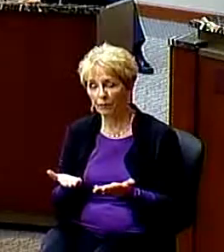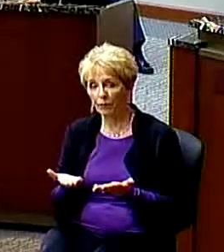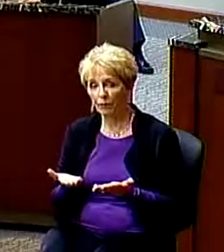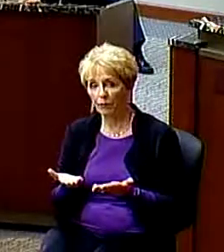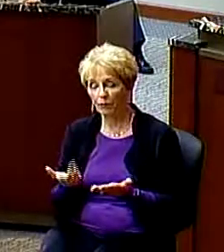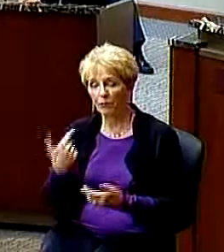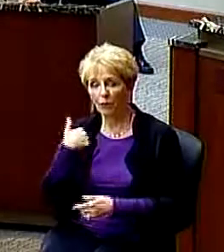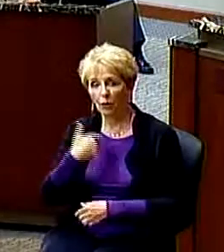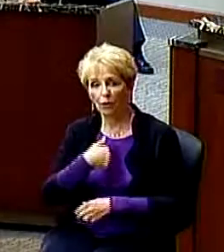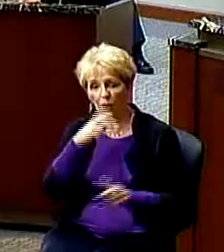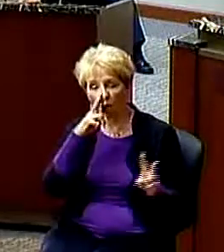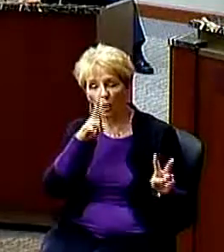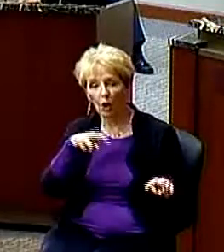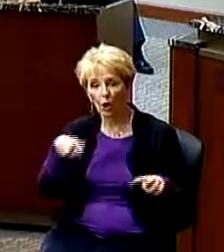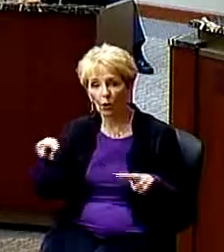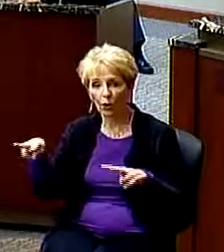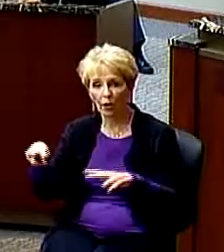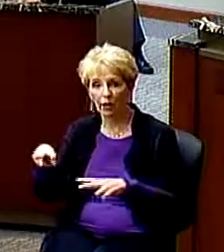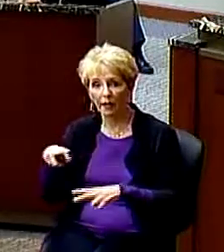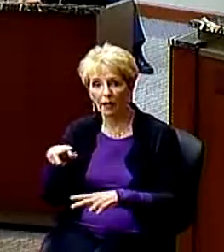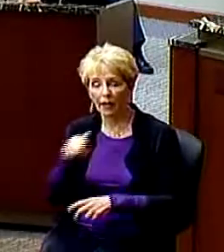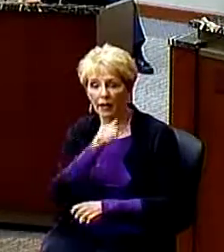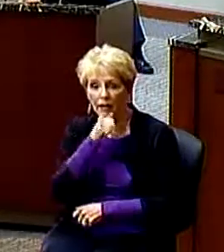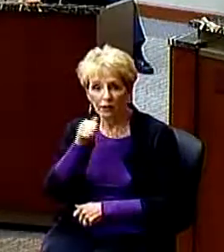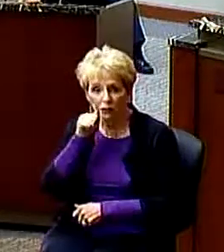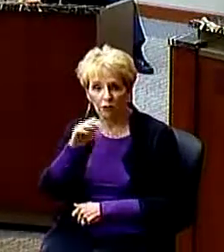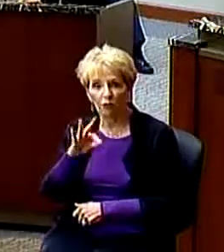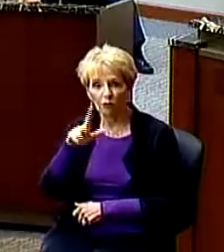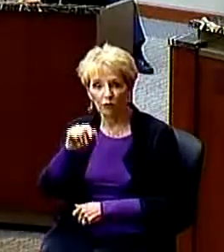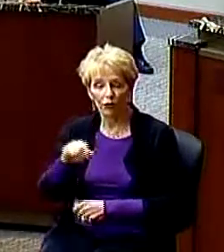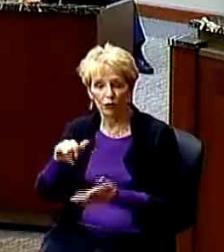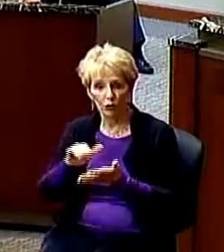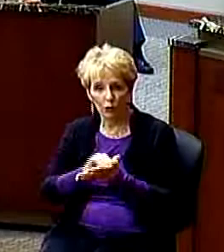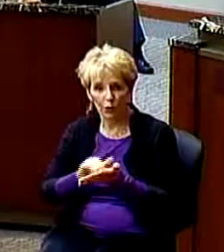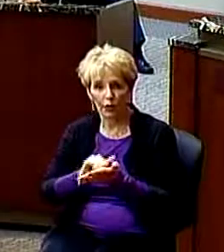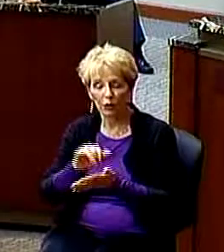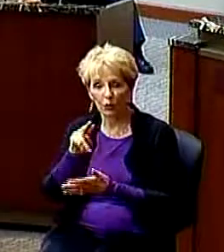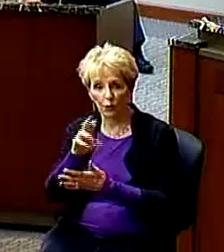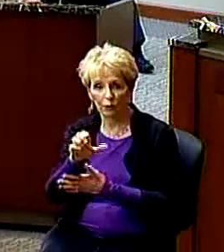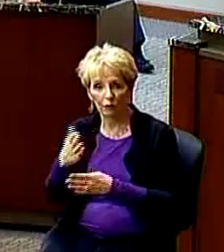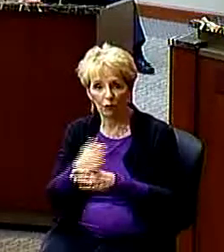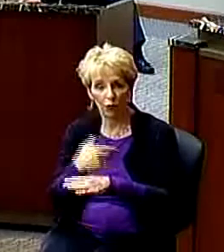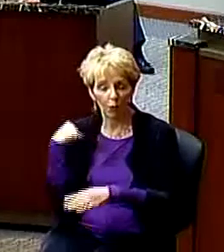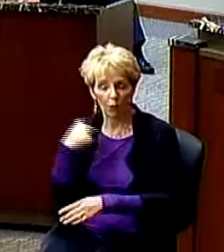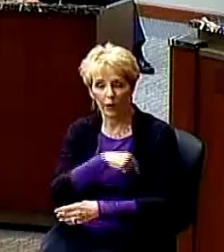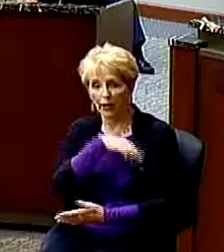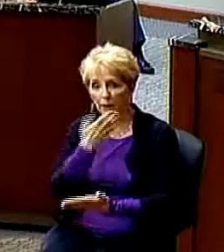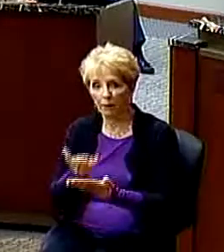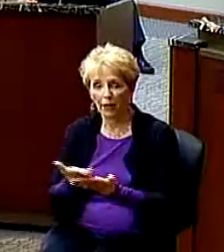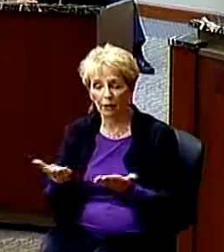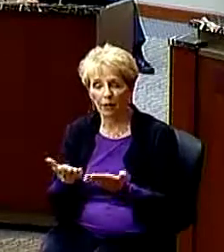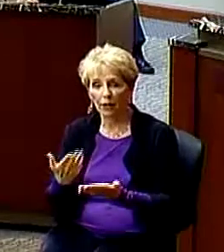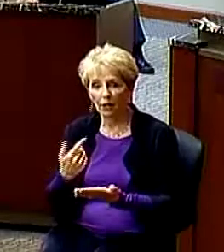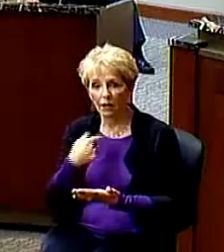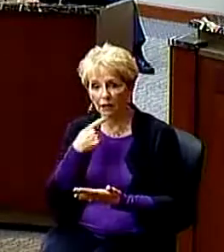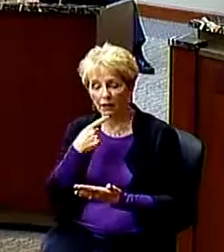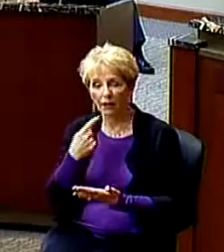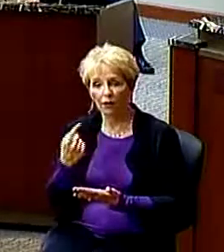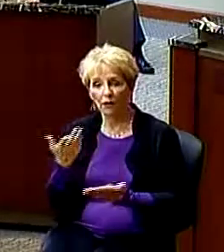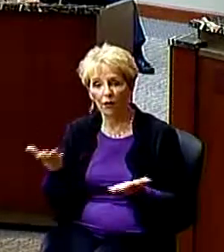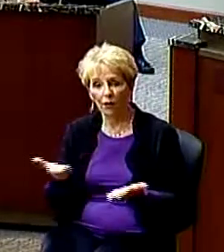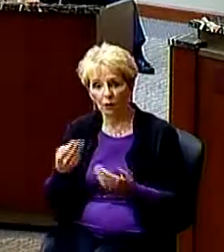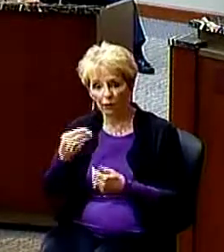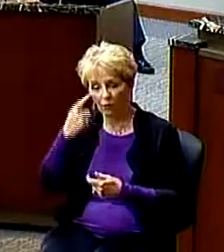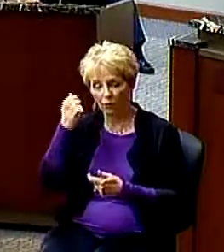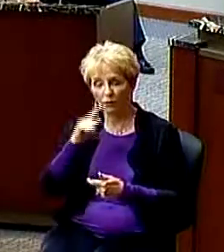and we looked all around Arizona and all around Florida and all around New York, North Carolina before we came here. And we chose Morganton because